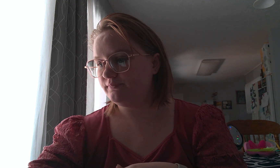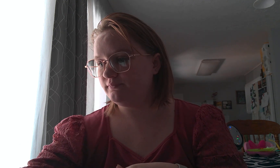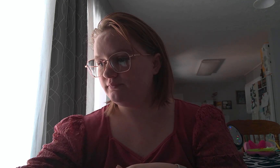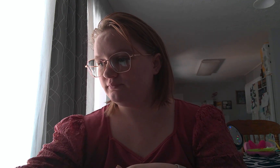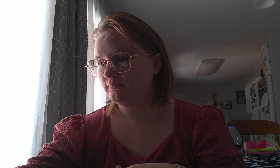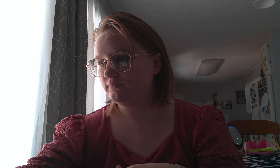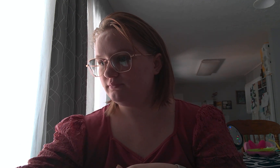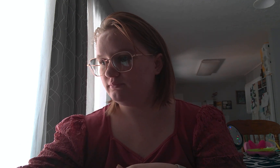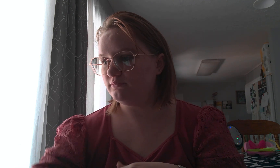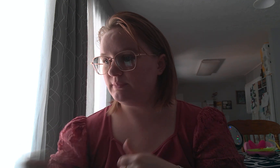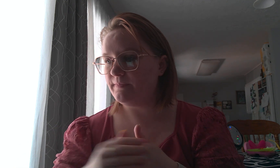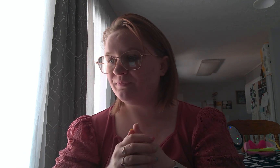Question number 6.